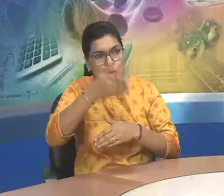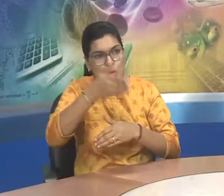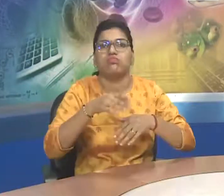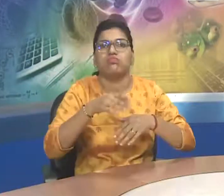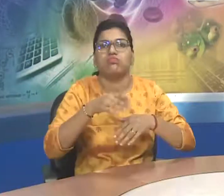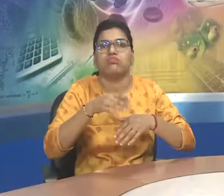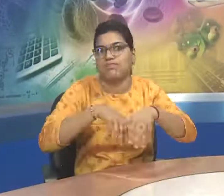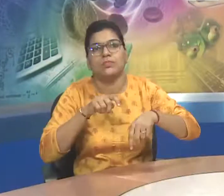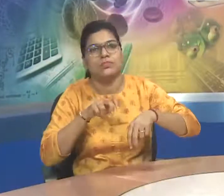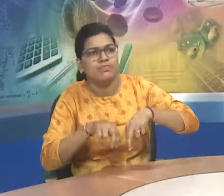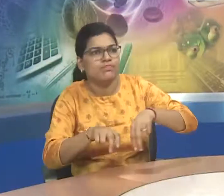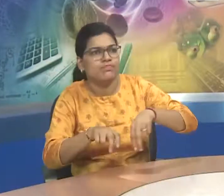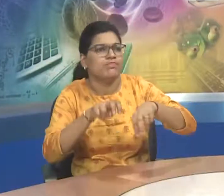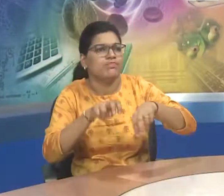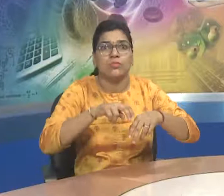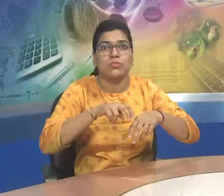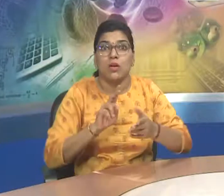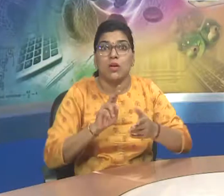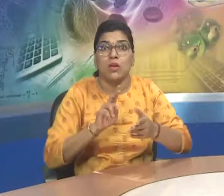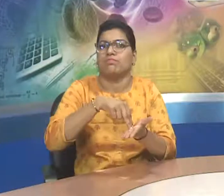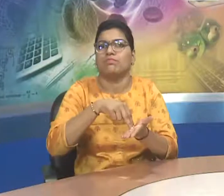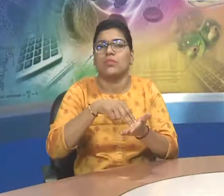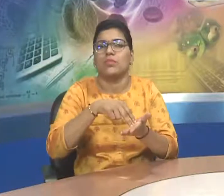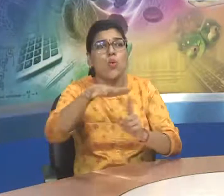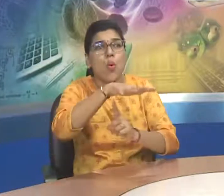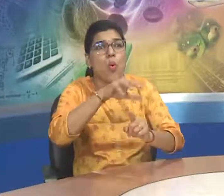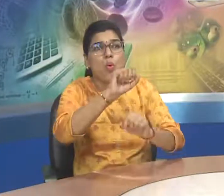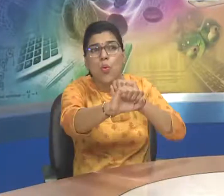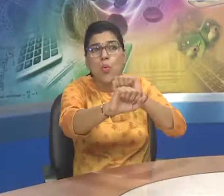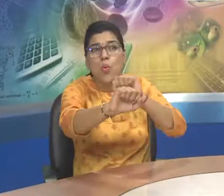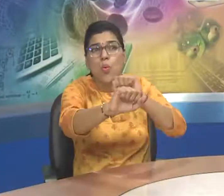bringing its message to the local